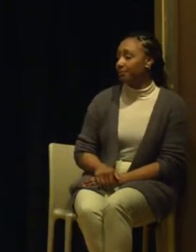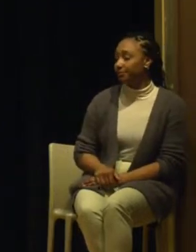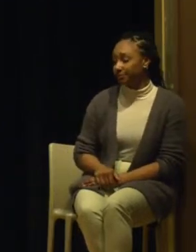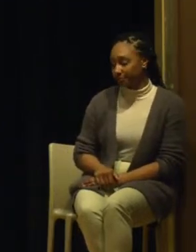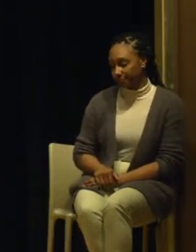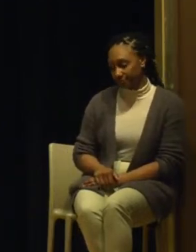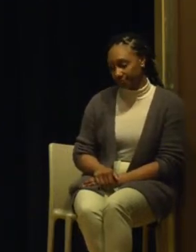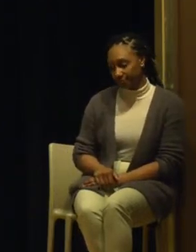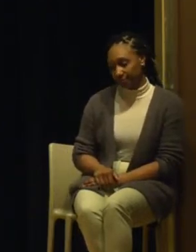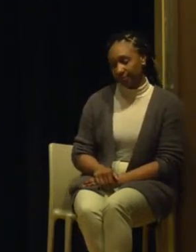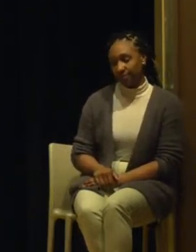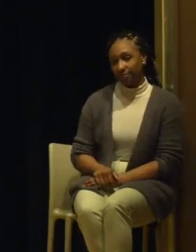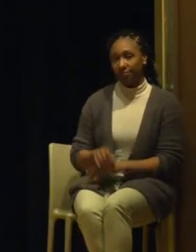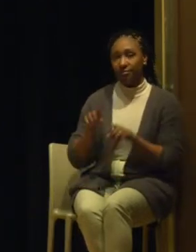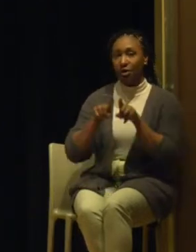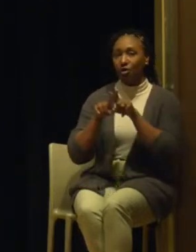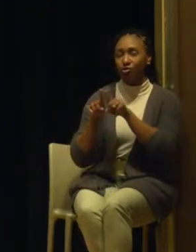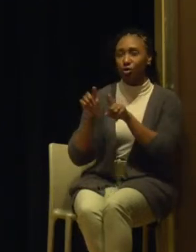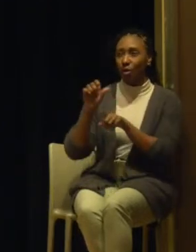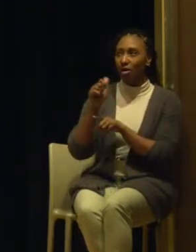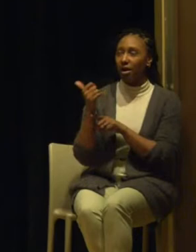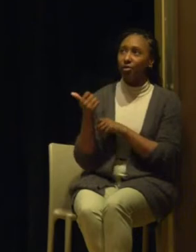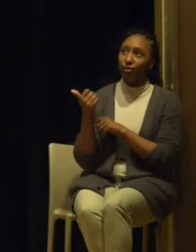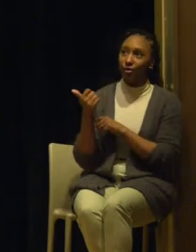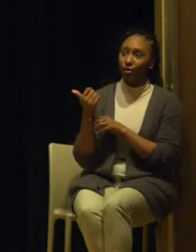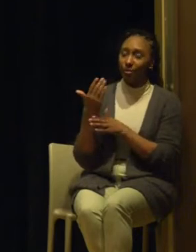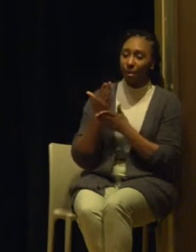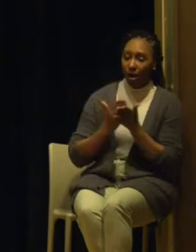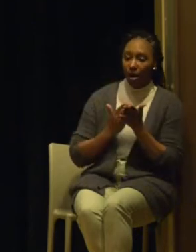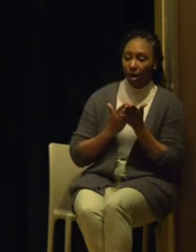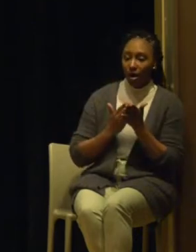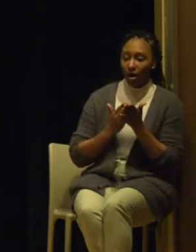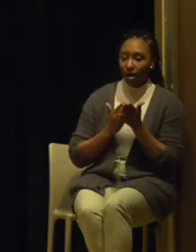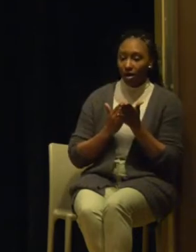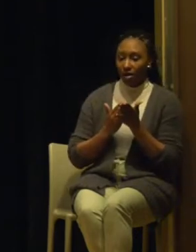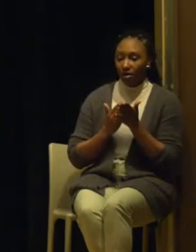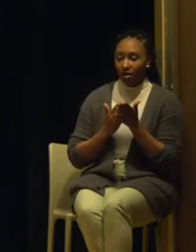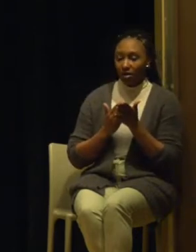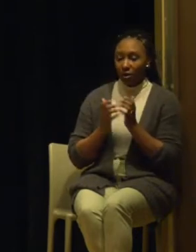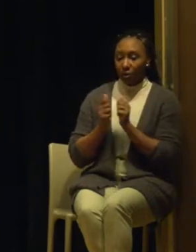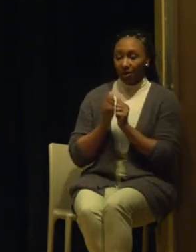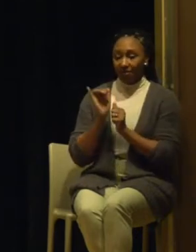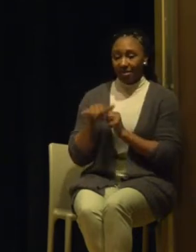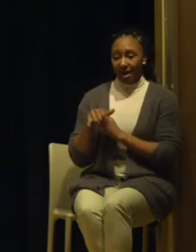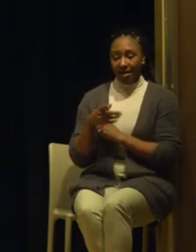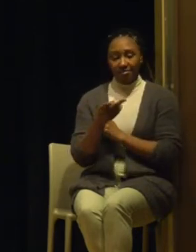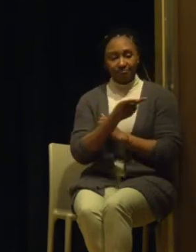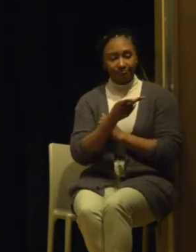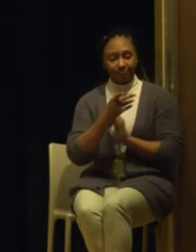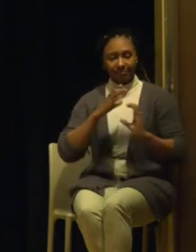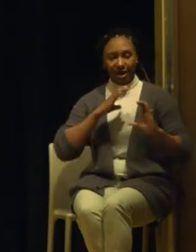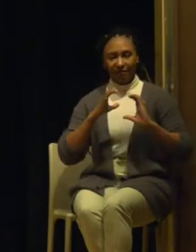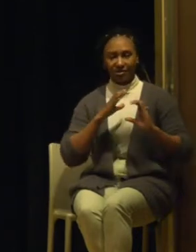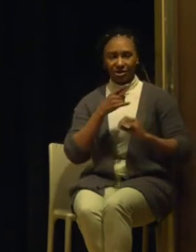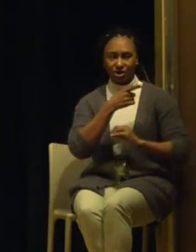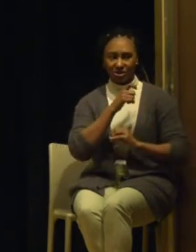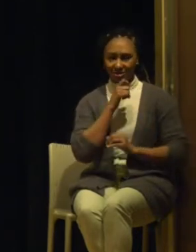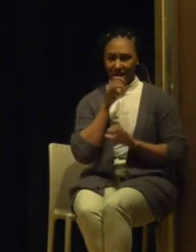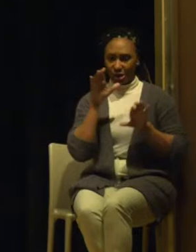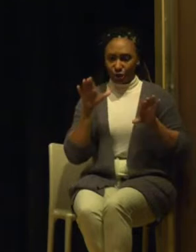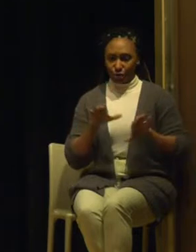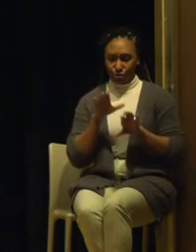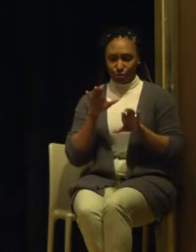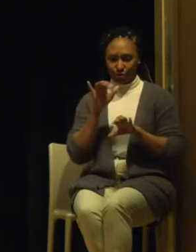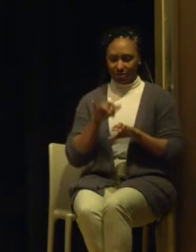think another important distinction that, you know, between you two in that conversation was he didn't do that